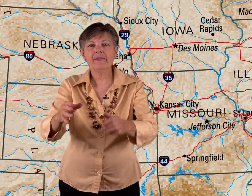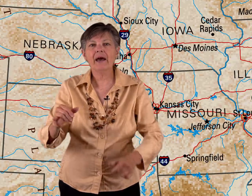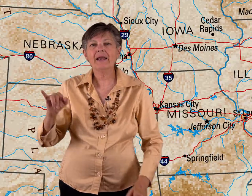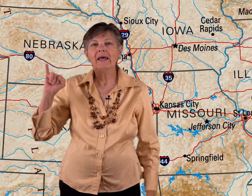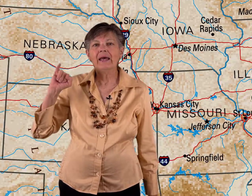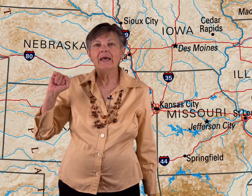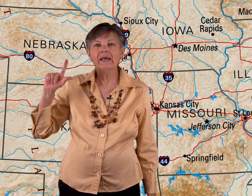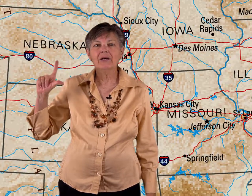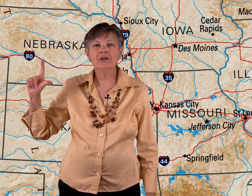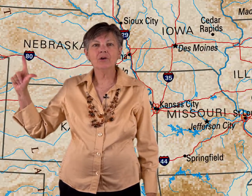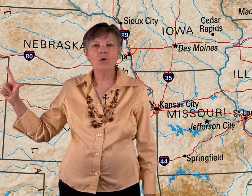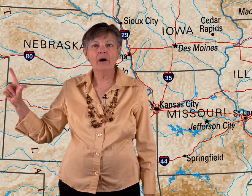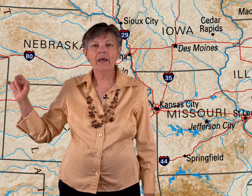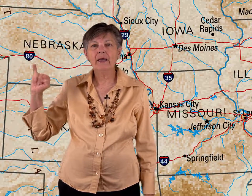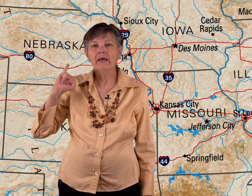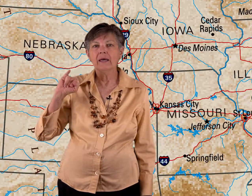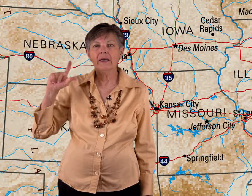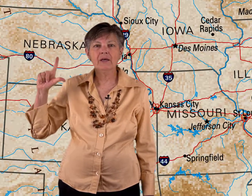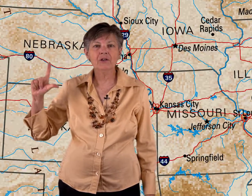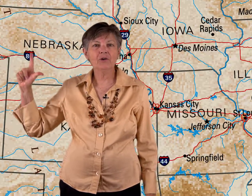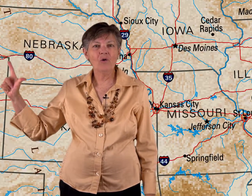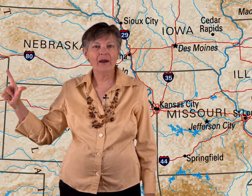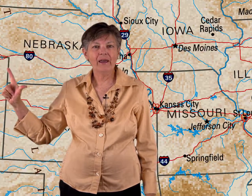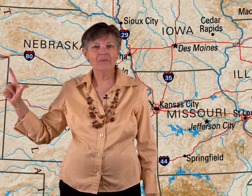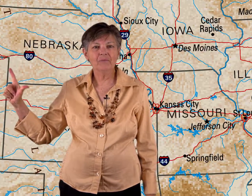that. Illinois, Illinois.